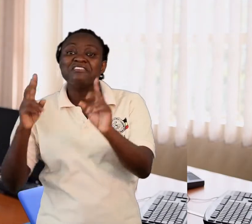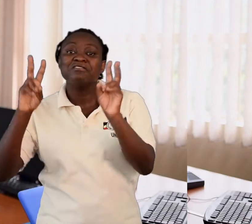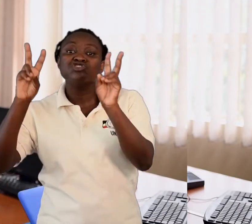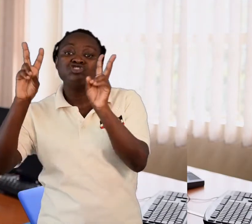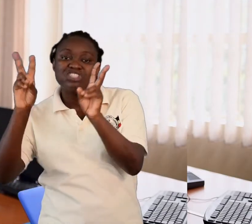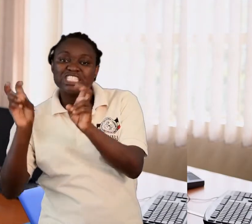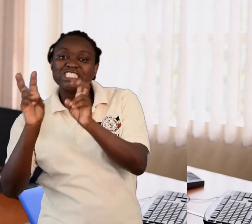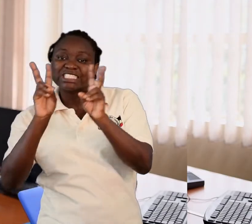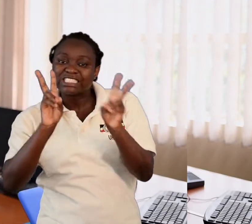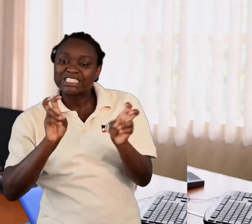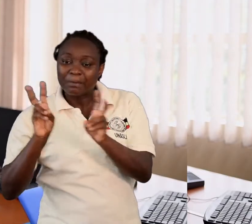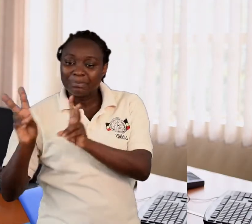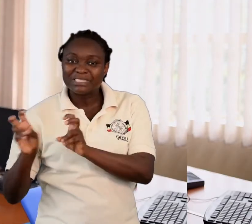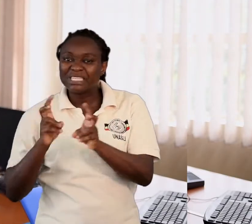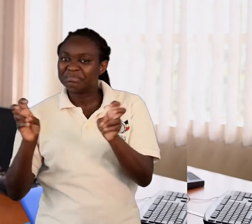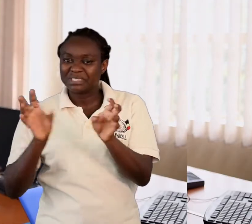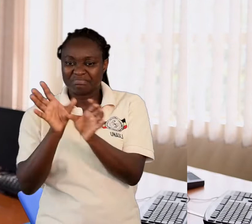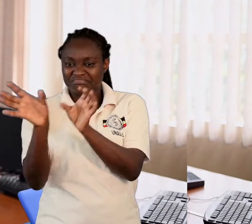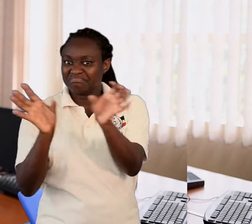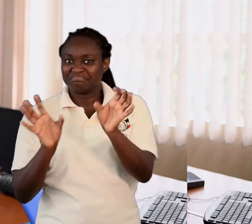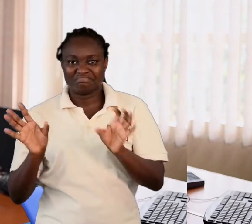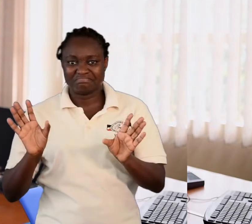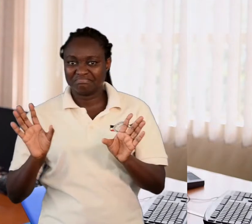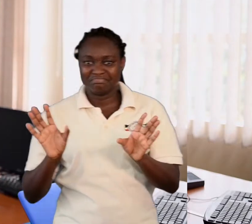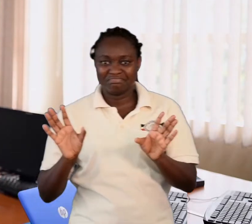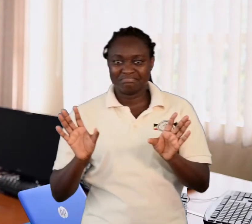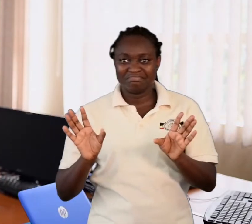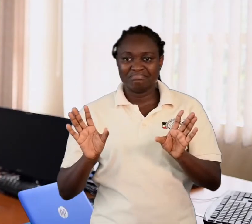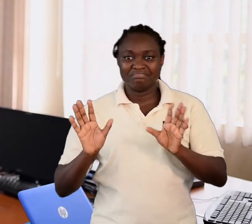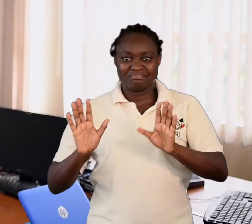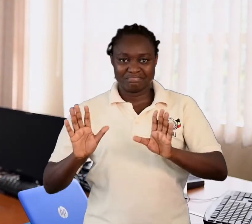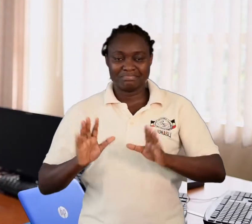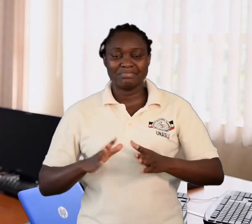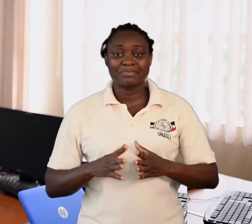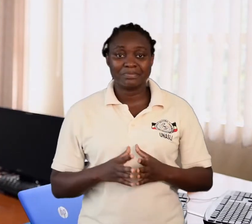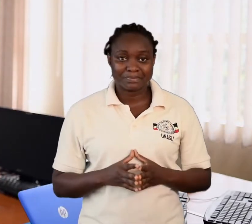different independent subjects.